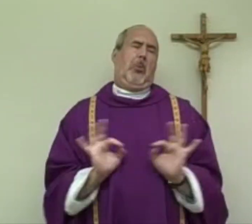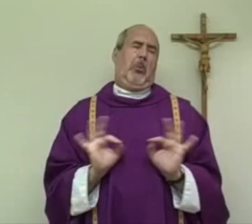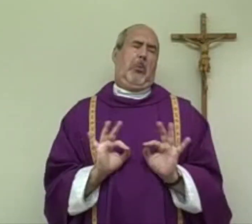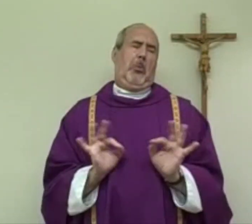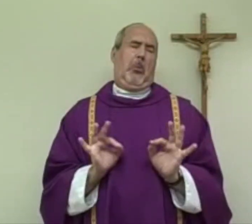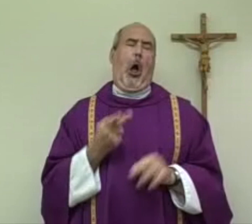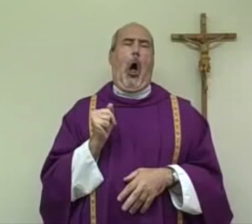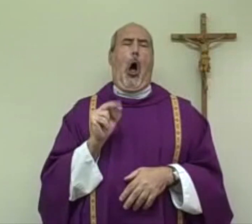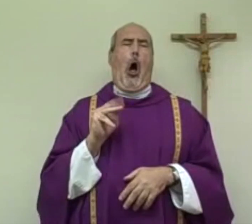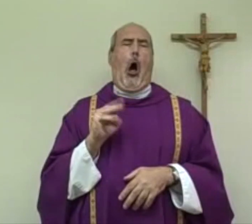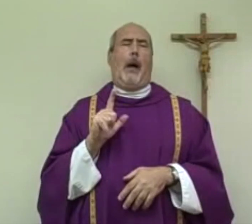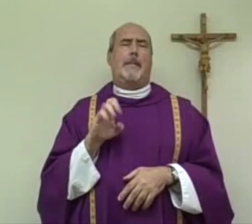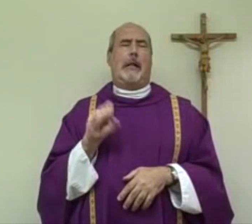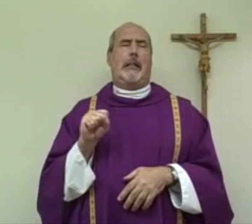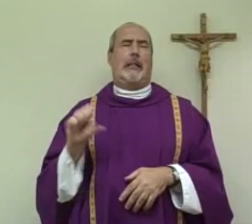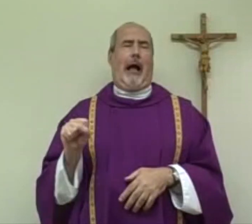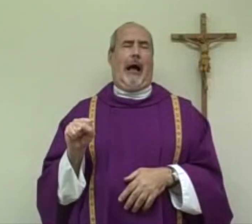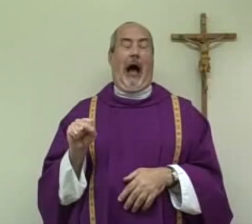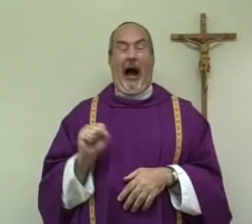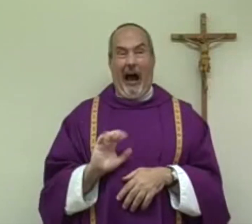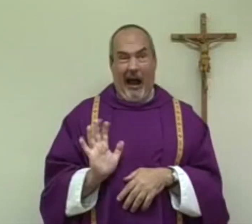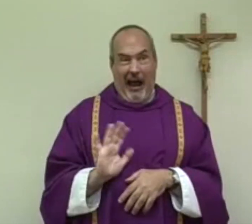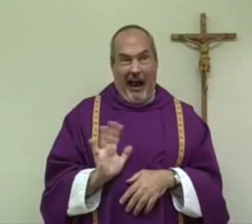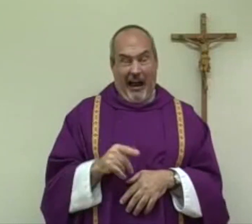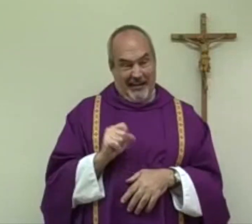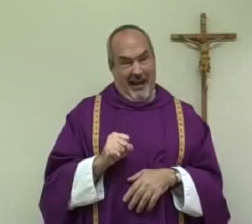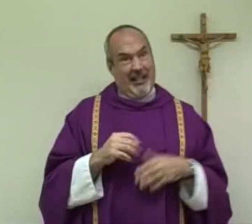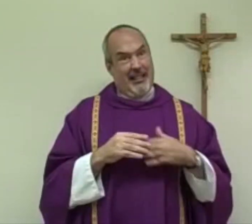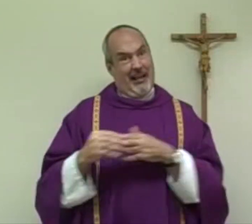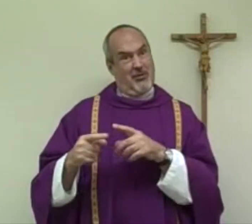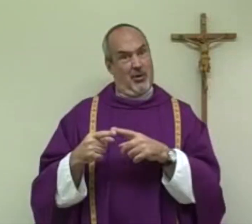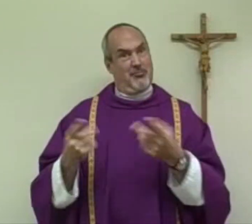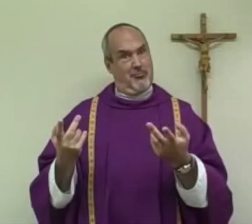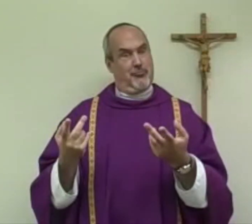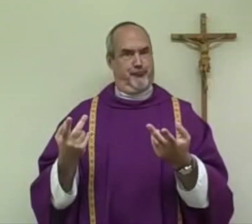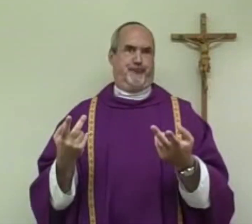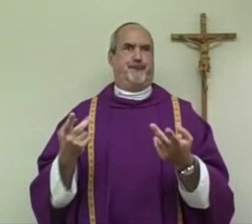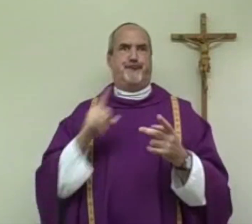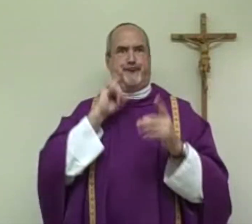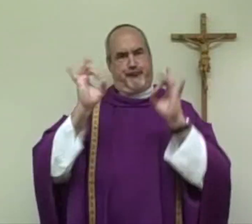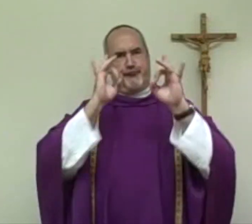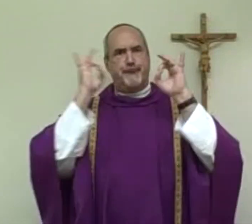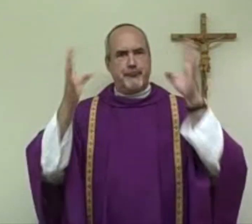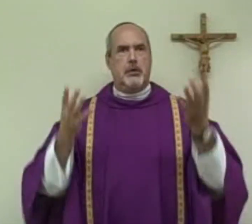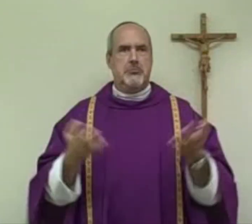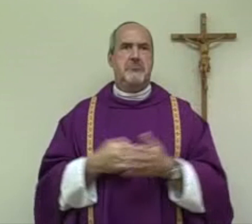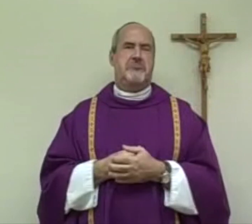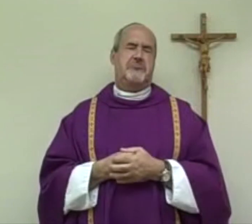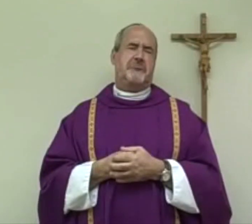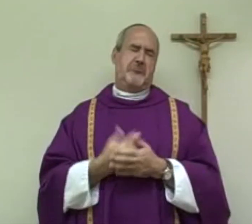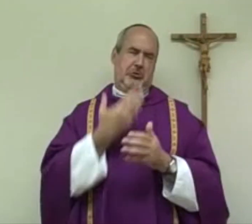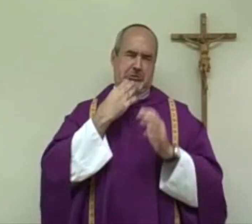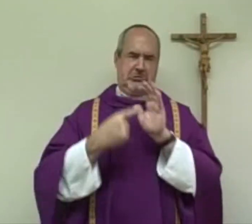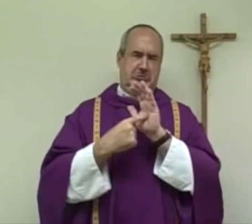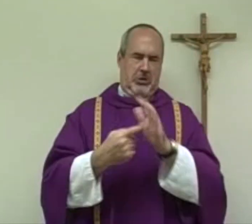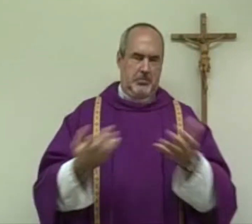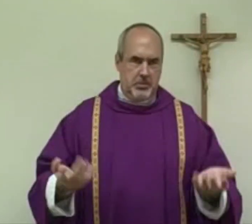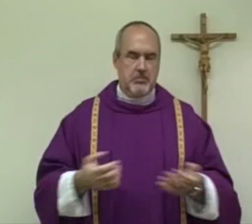aren't that bad, they're just little, they're harmless, they aren't that important. That's not true. They can lead to some really